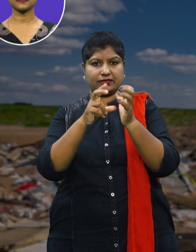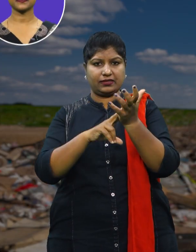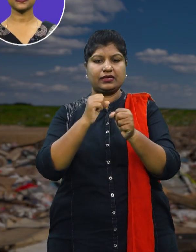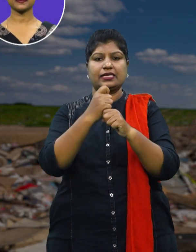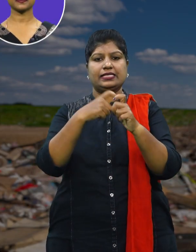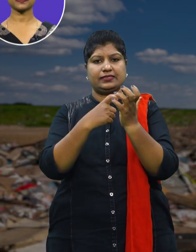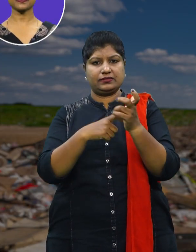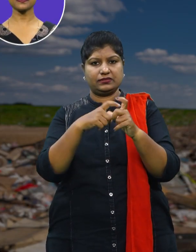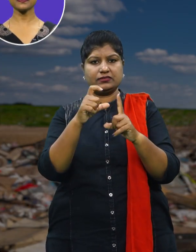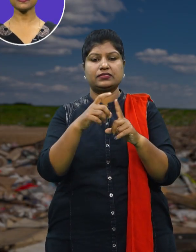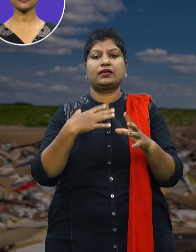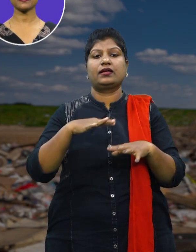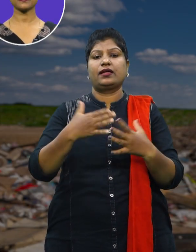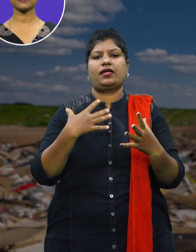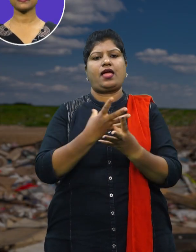extinct.